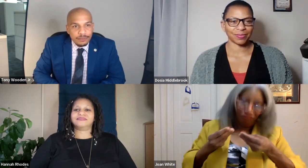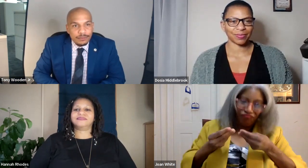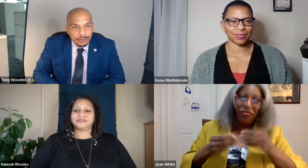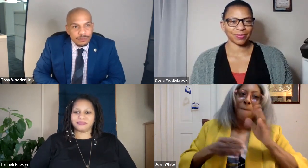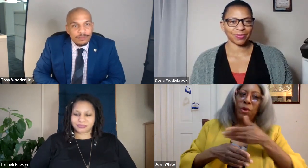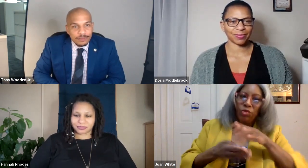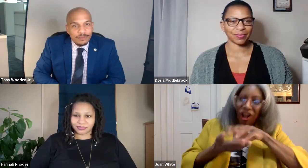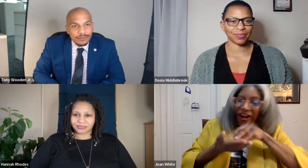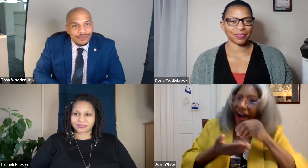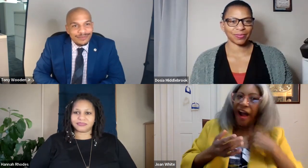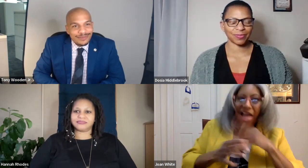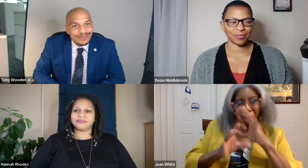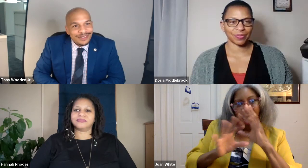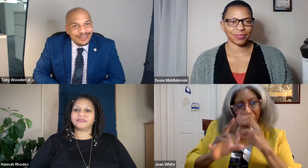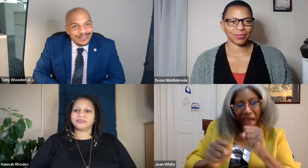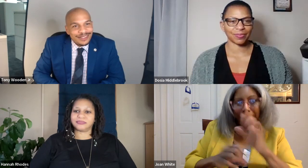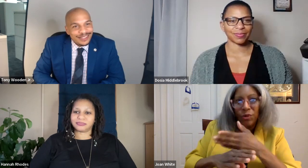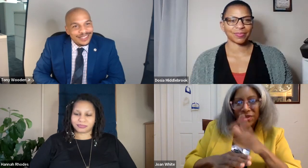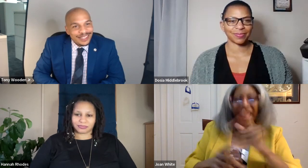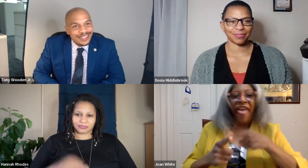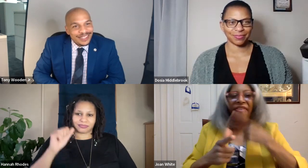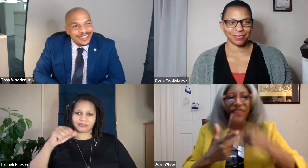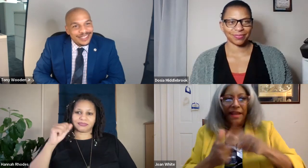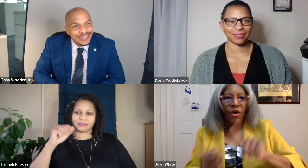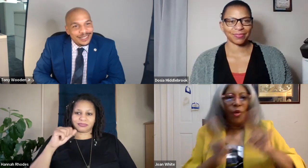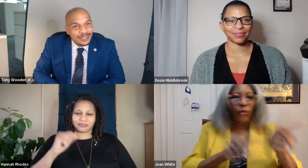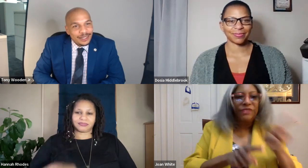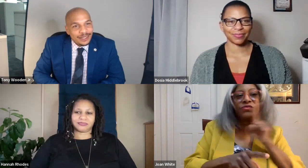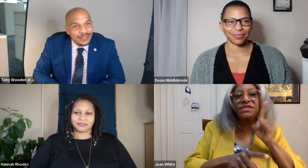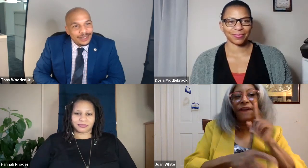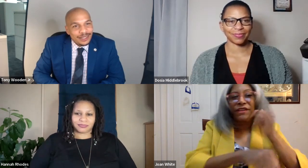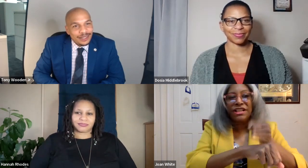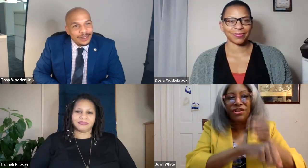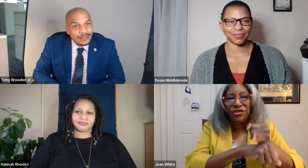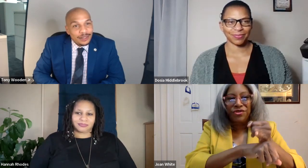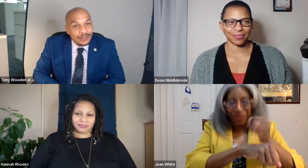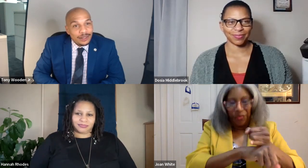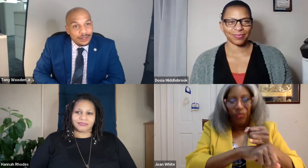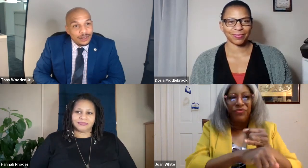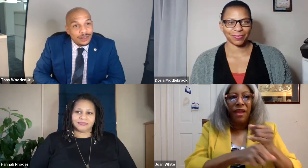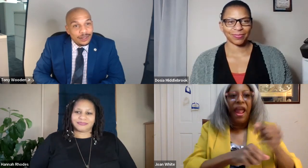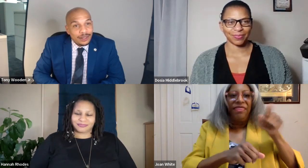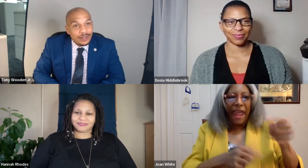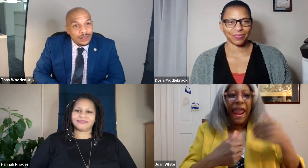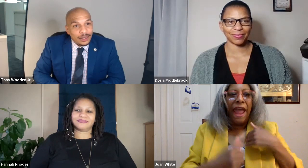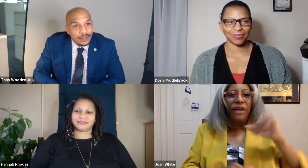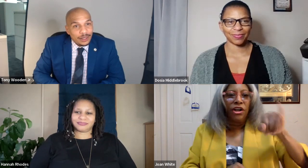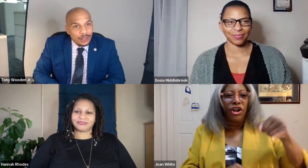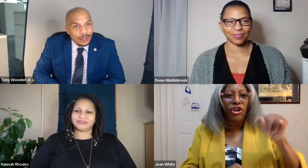cousin. And she passed music along to me and shared that aspect of life with me. And then I went to a deaf school.